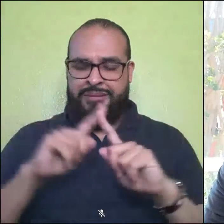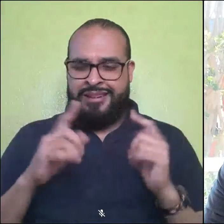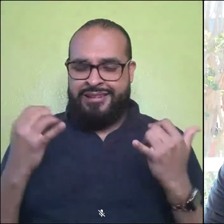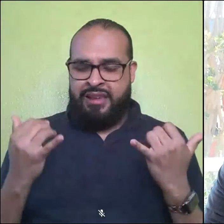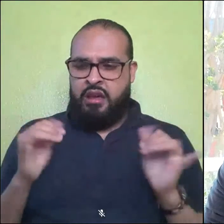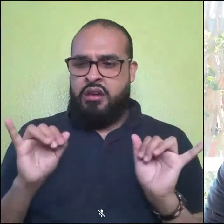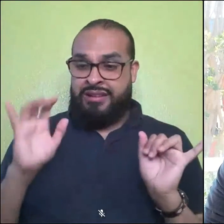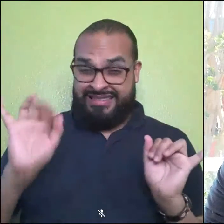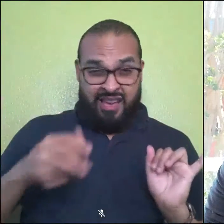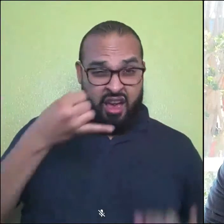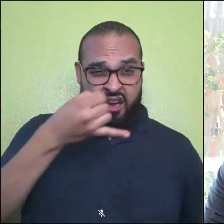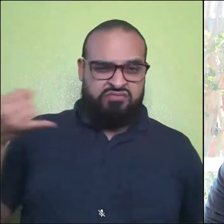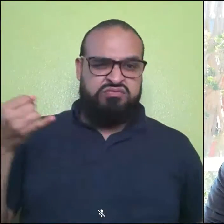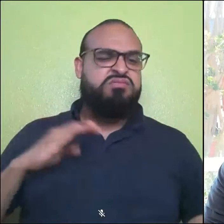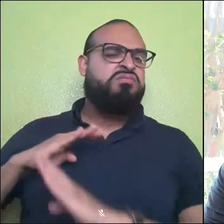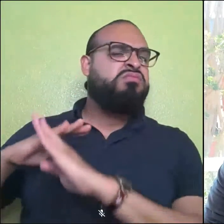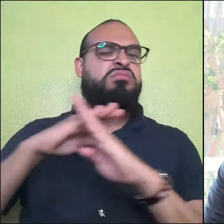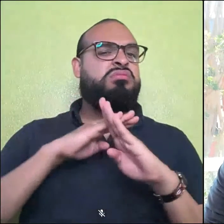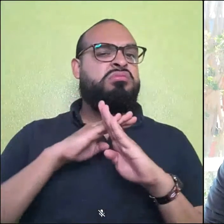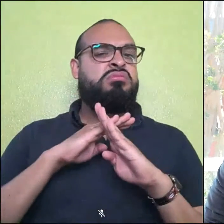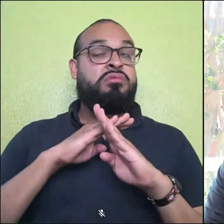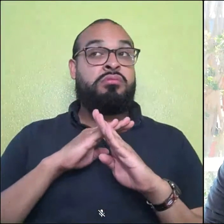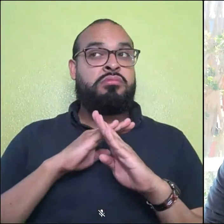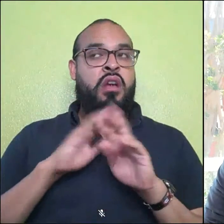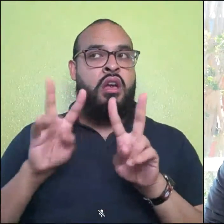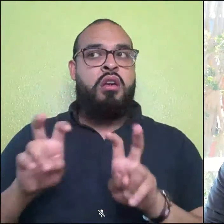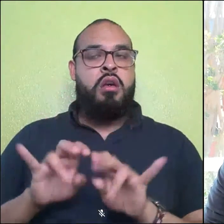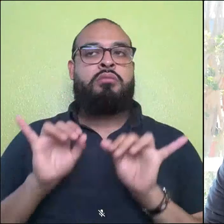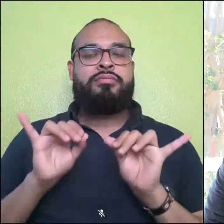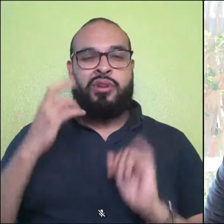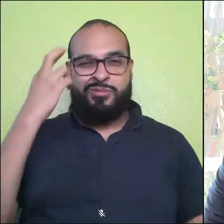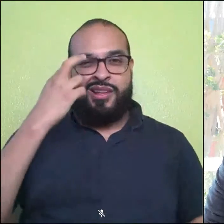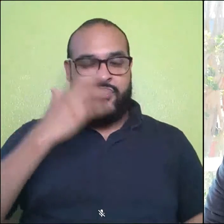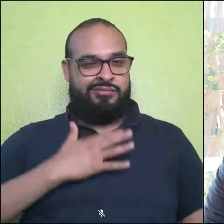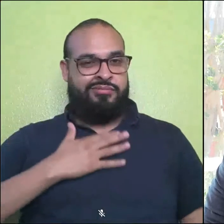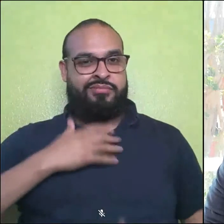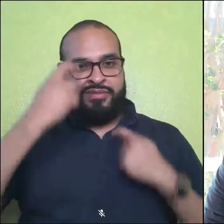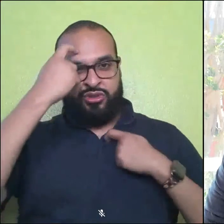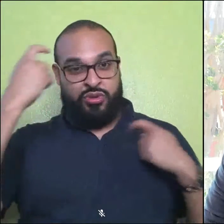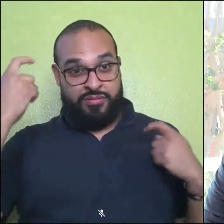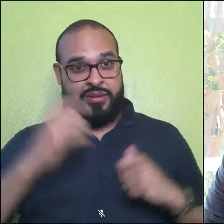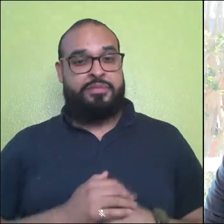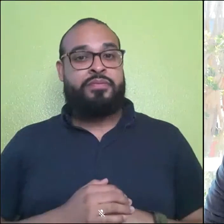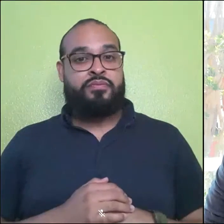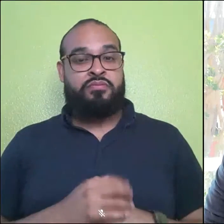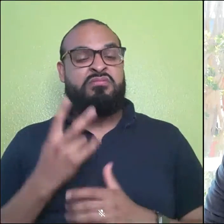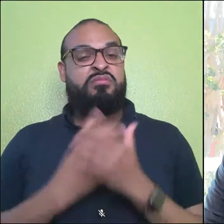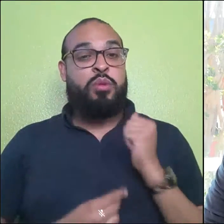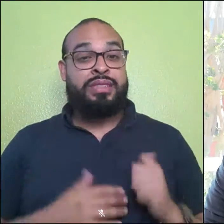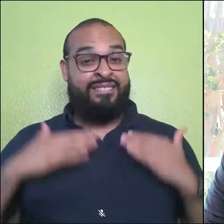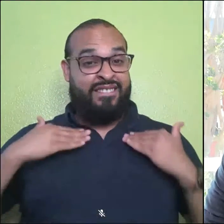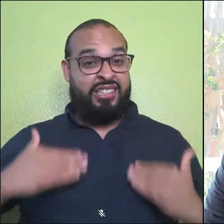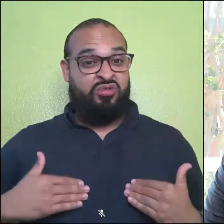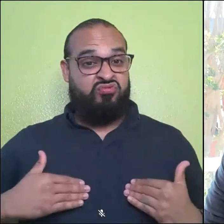about, it's because of my own trauma as a child, specifically physical abuse and sexual abuse.